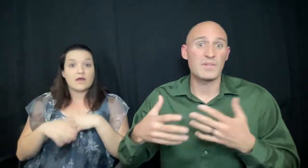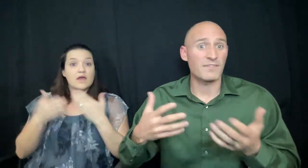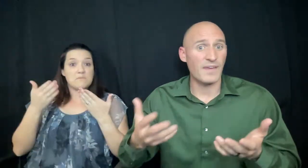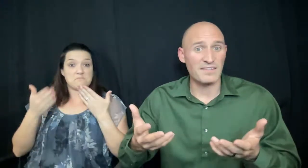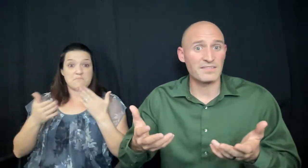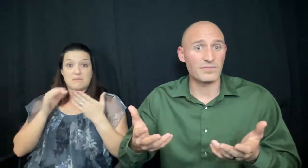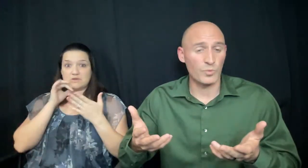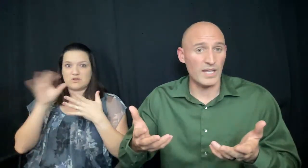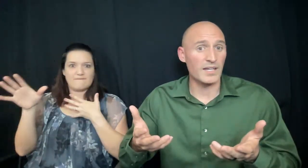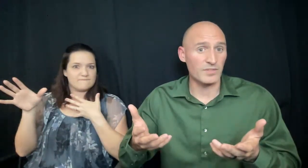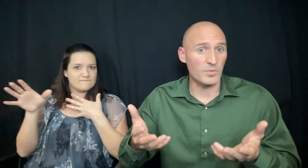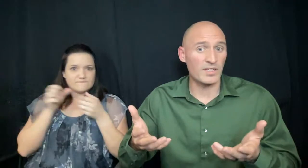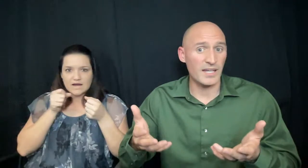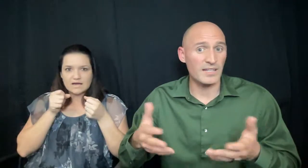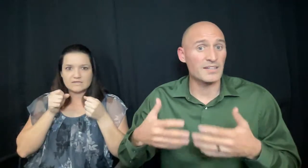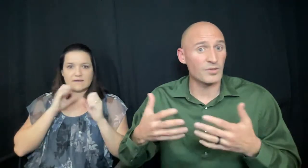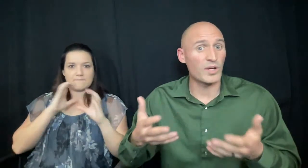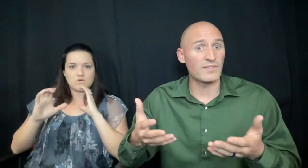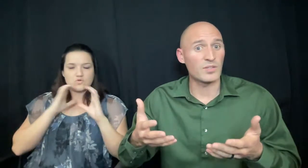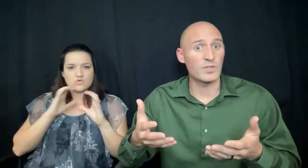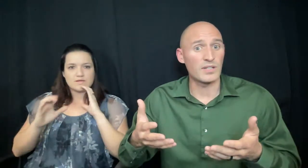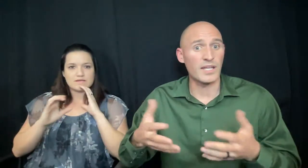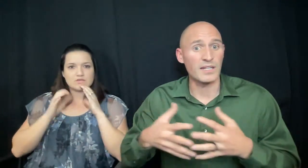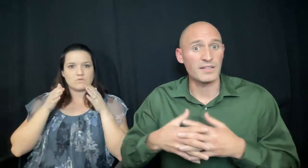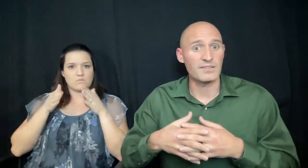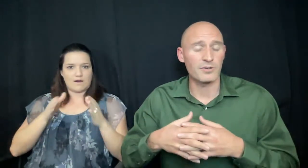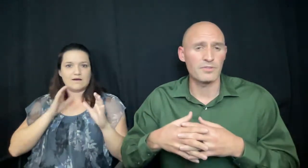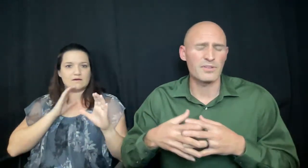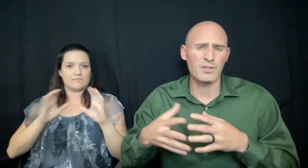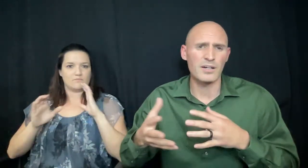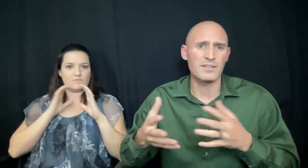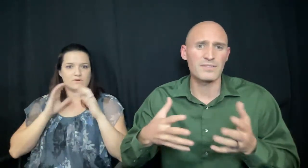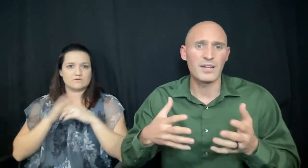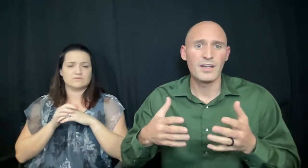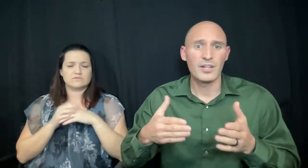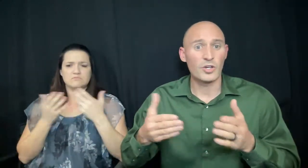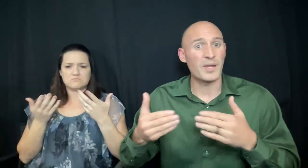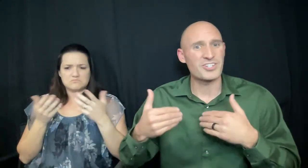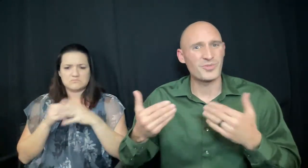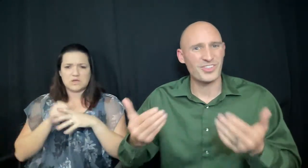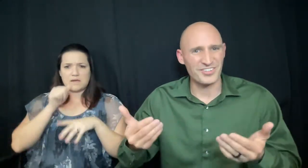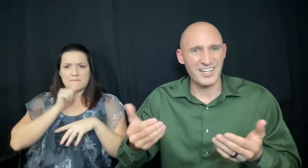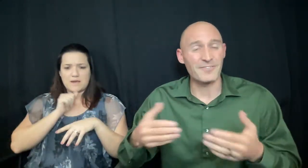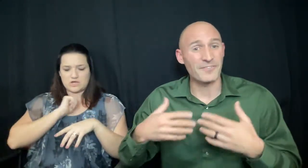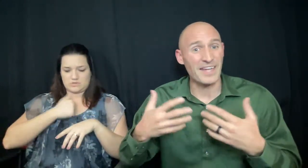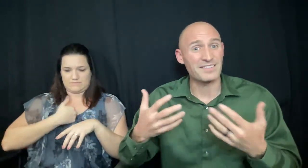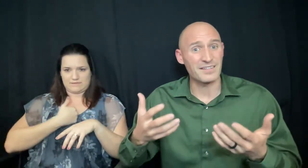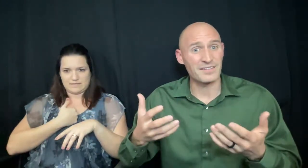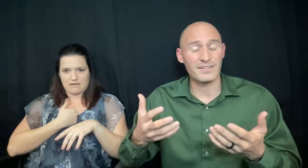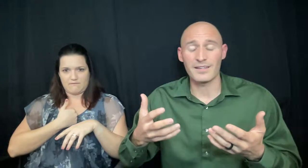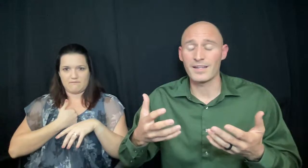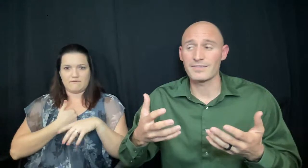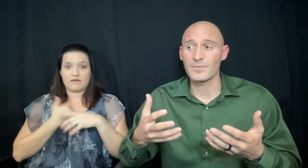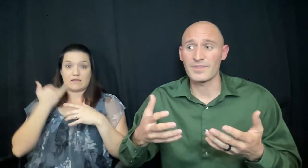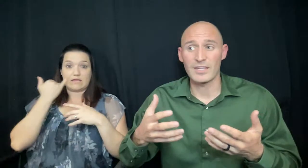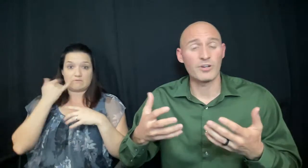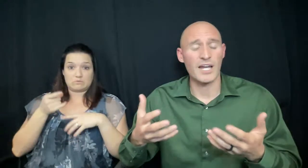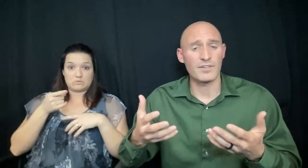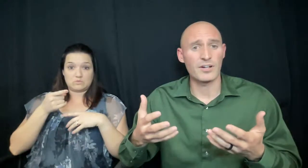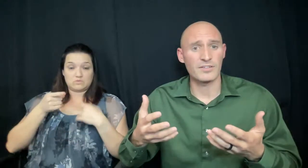the fastest way of communicating, it's a way of communicating. And so long as you're patient with yourself, if that's something that you're having a hard